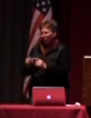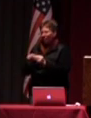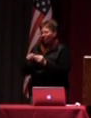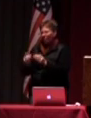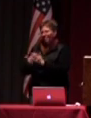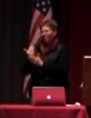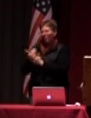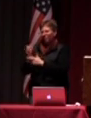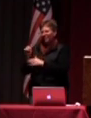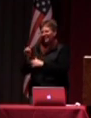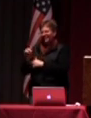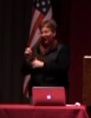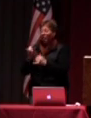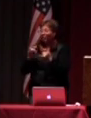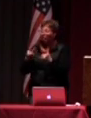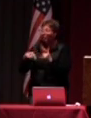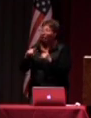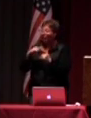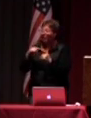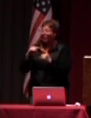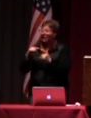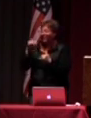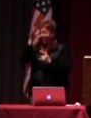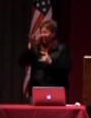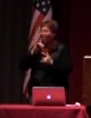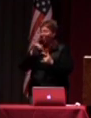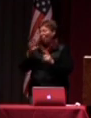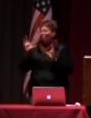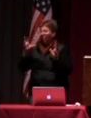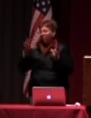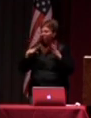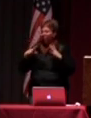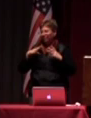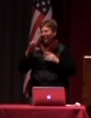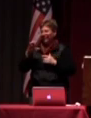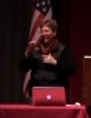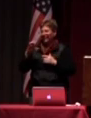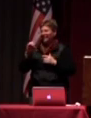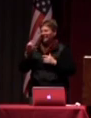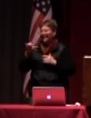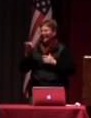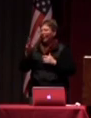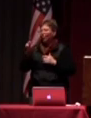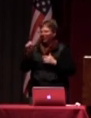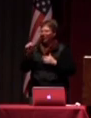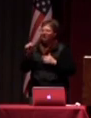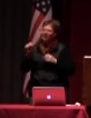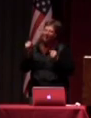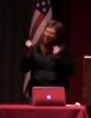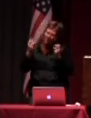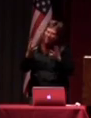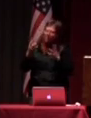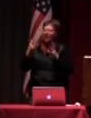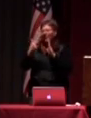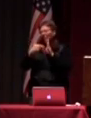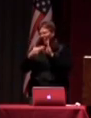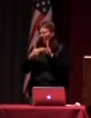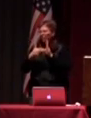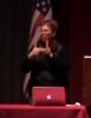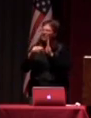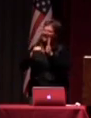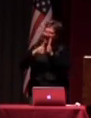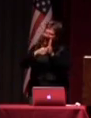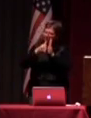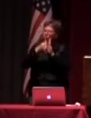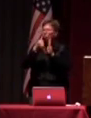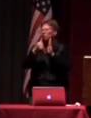quite amusingly, all these men can be considered celebrities. Their images circulated in hundreds of printed engravings, figurines, wax